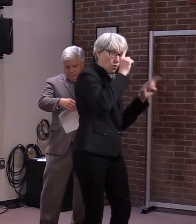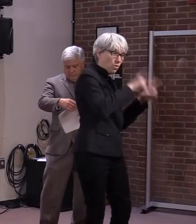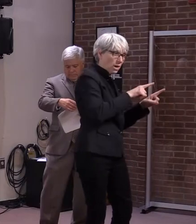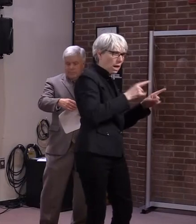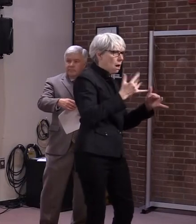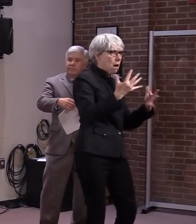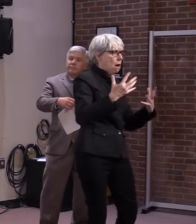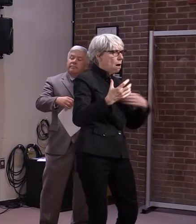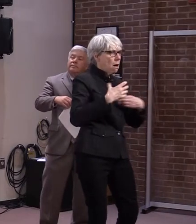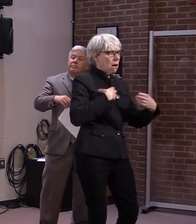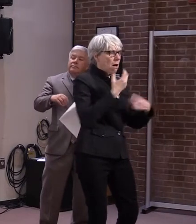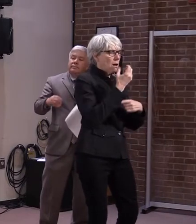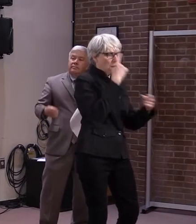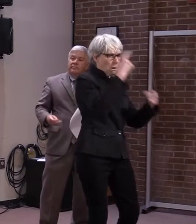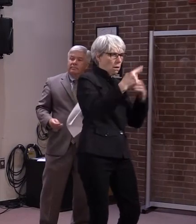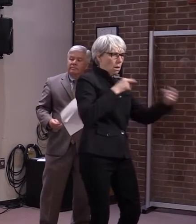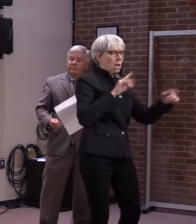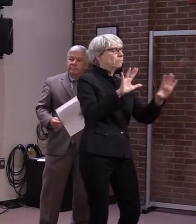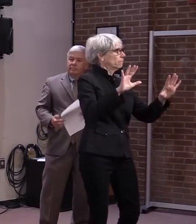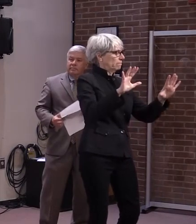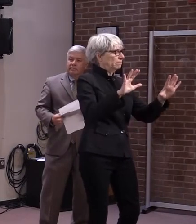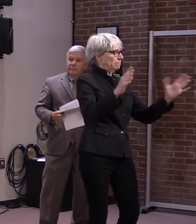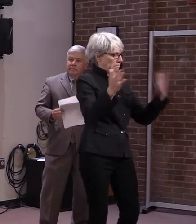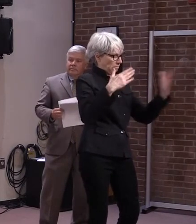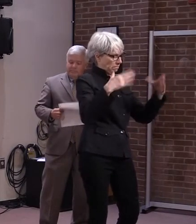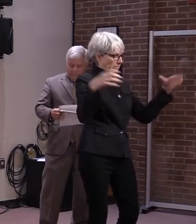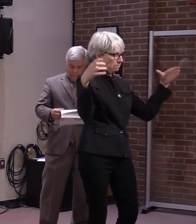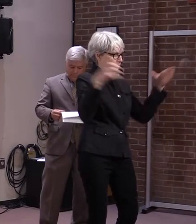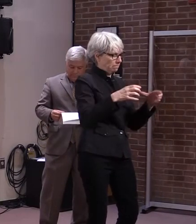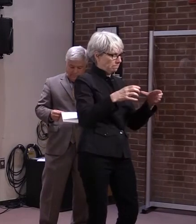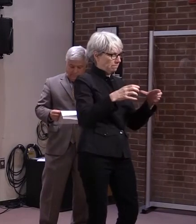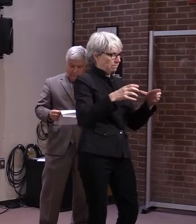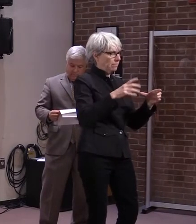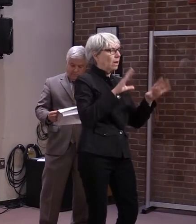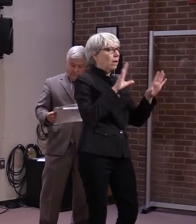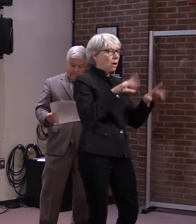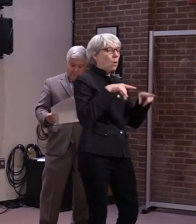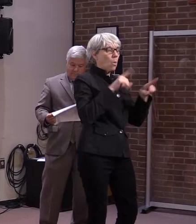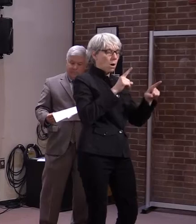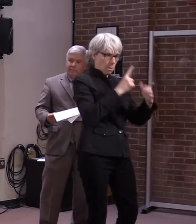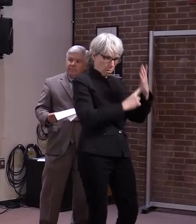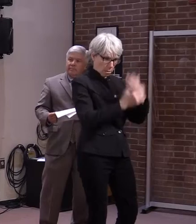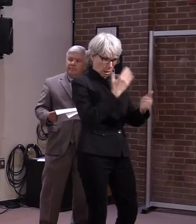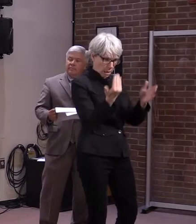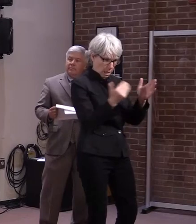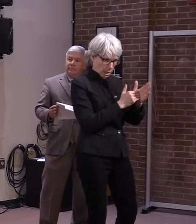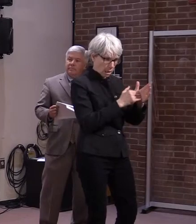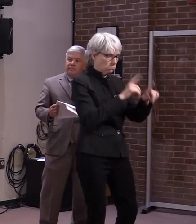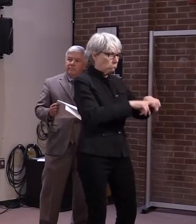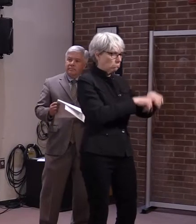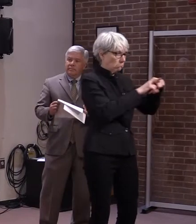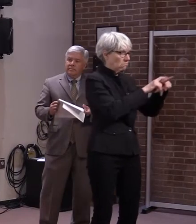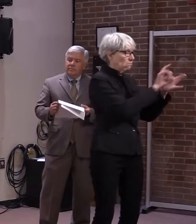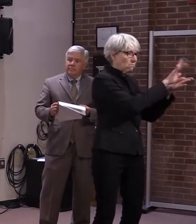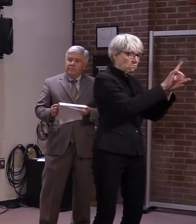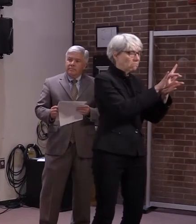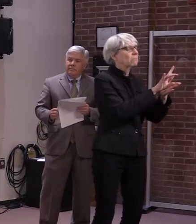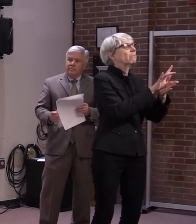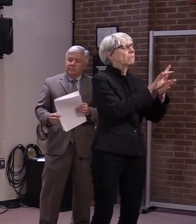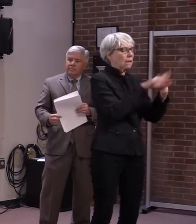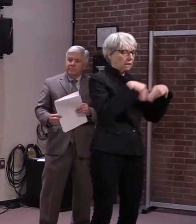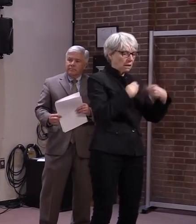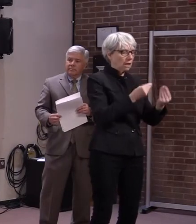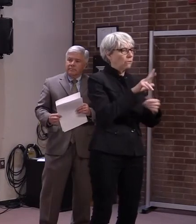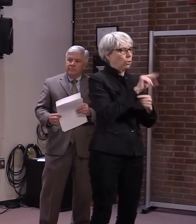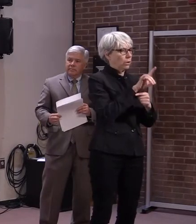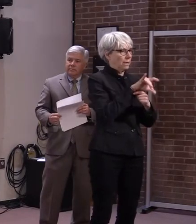an opportunity to re-engage and make sure that we're doing it for the right reasons. So we thought